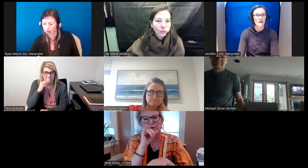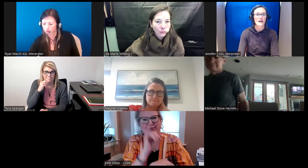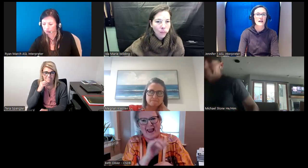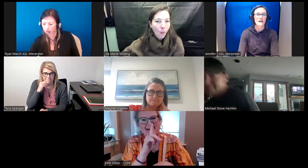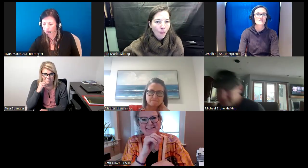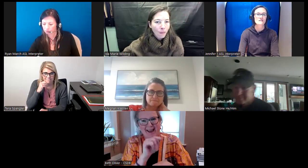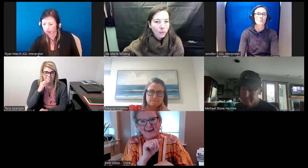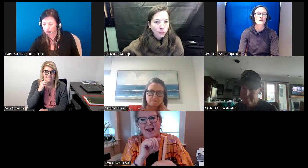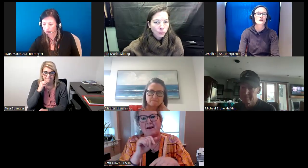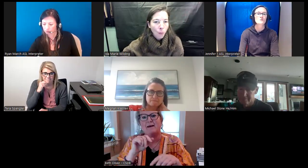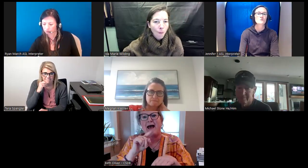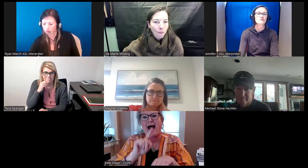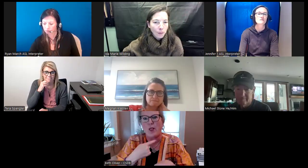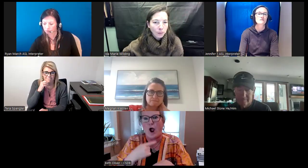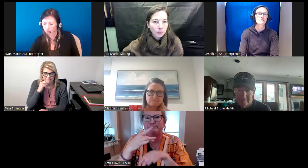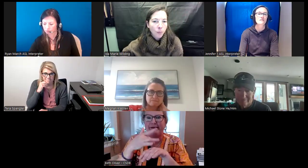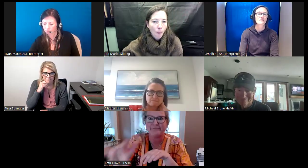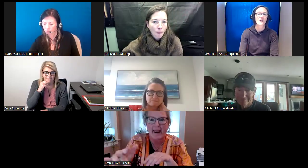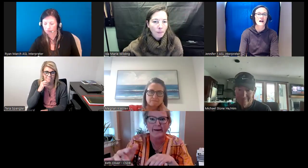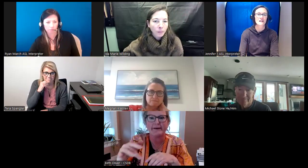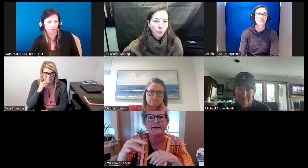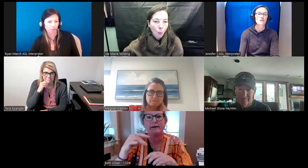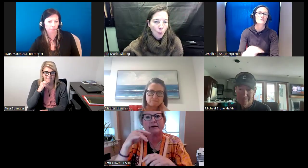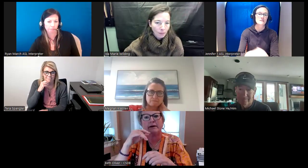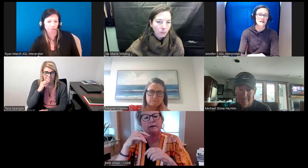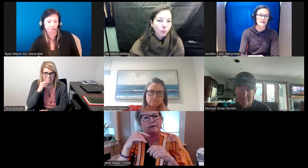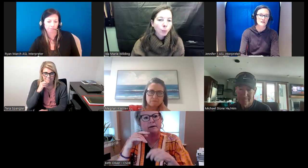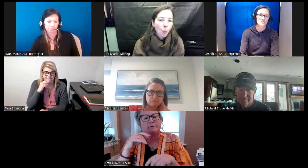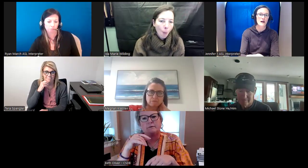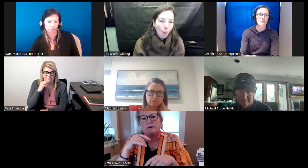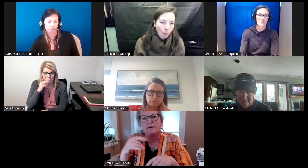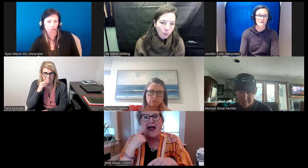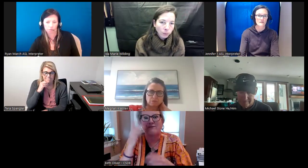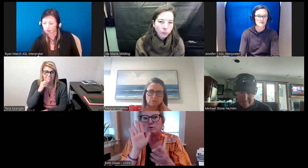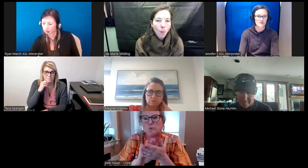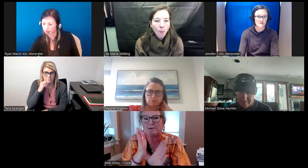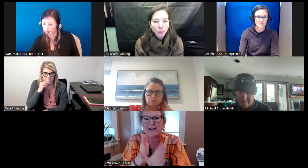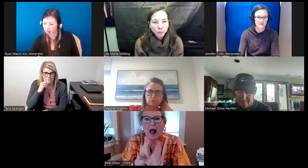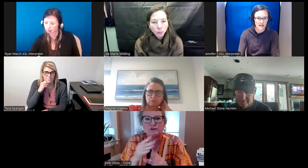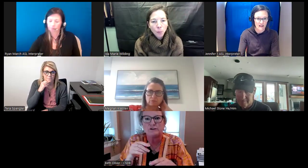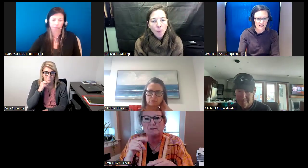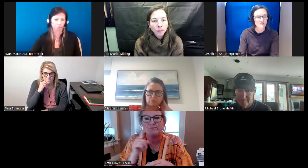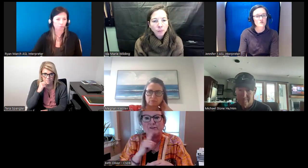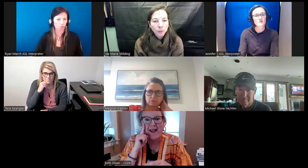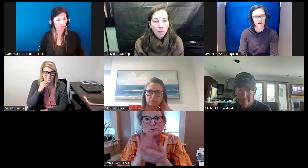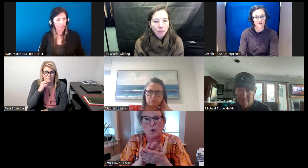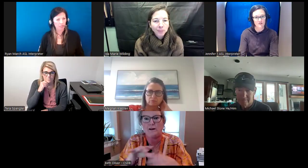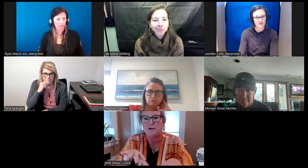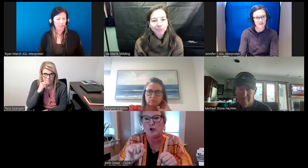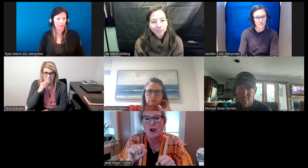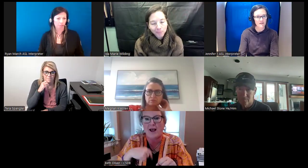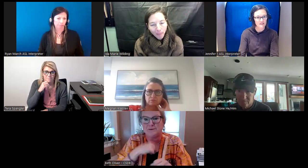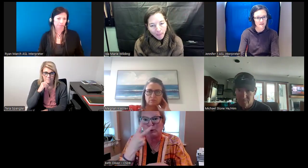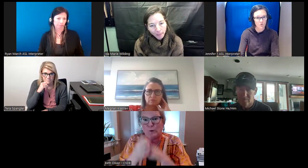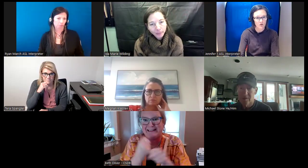time, and we use that, if we use that data to show how long these positions have been vacant, like our school psychologist,